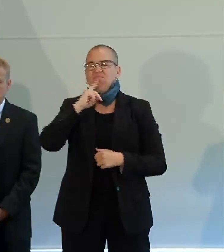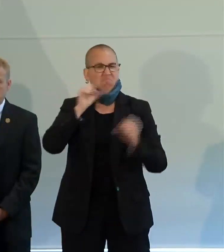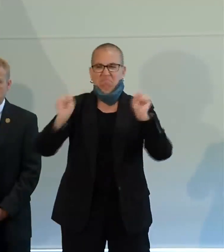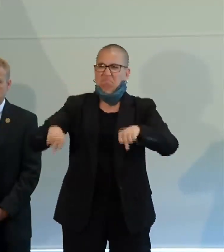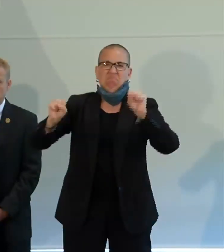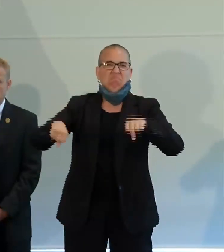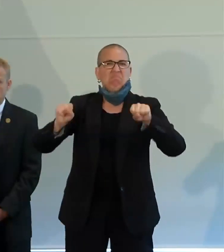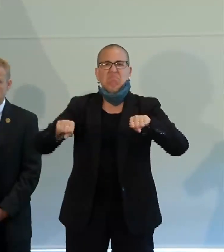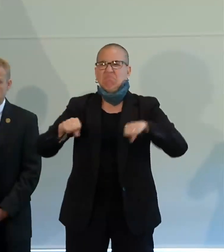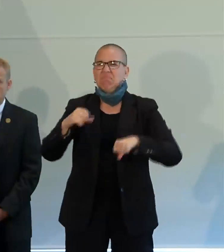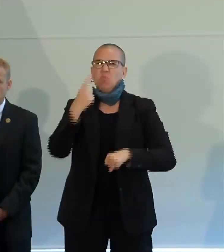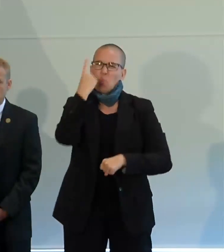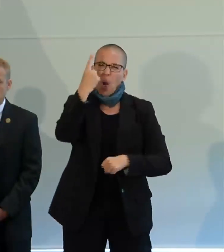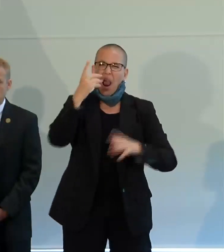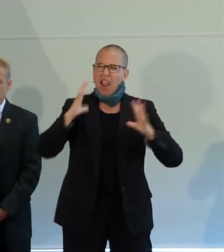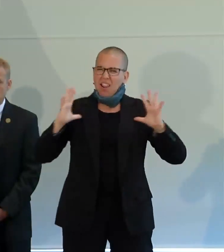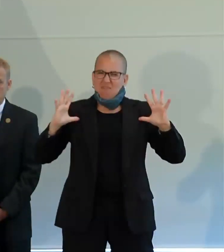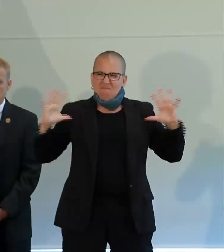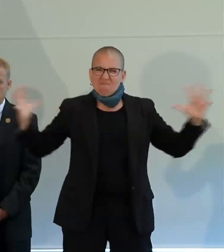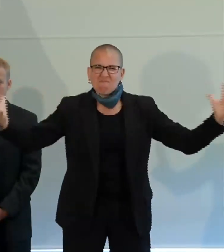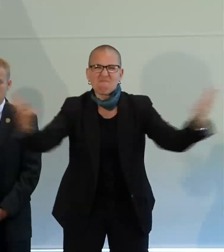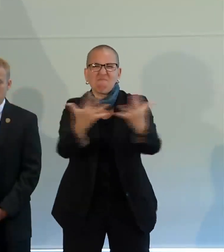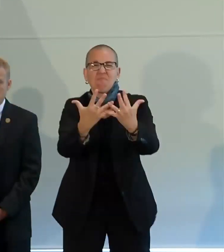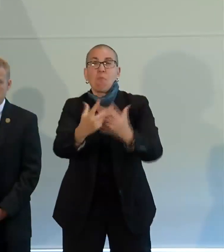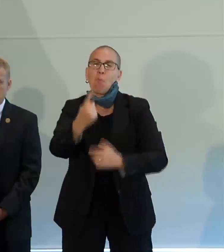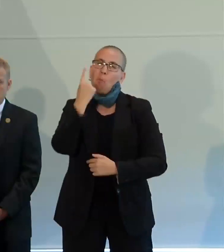one mission. I agree 100%.